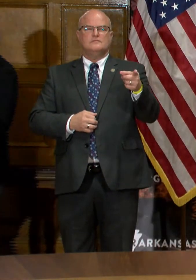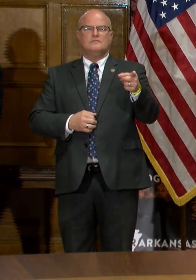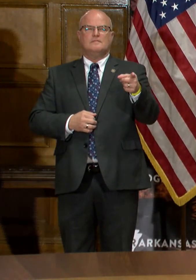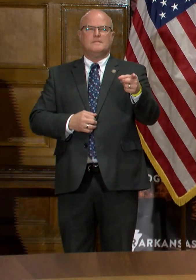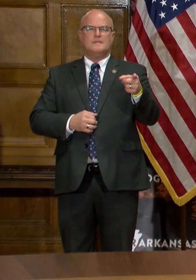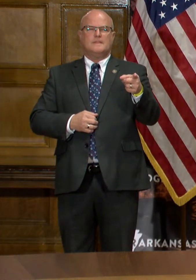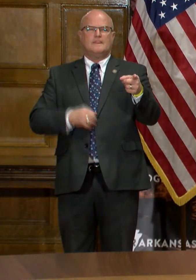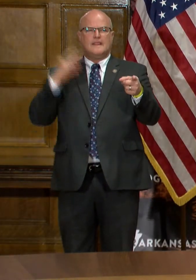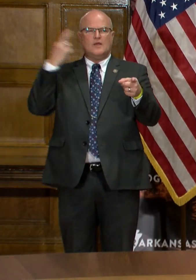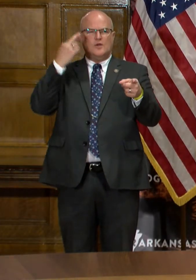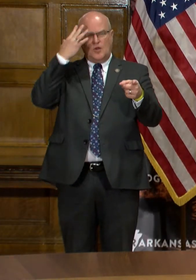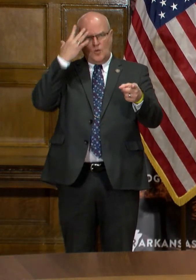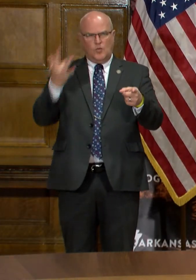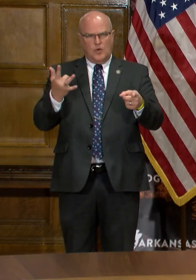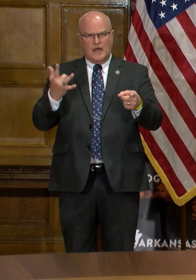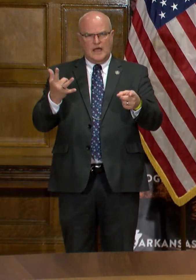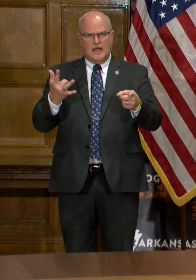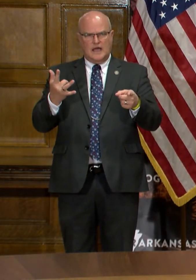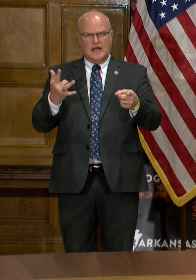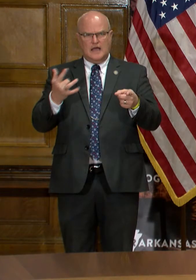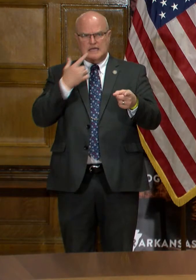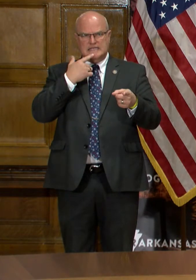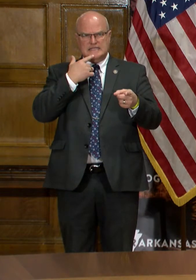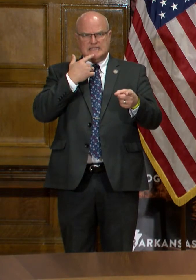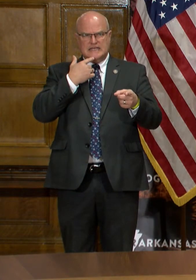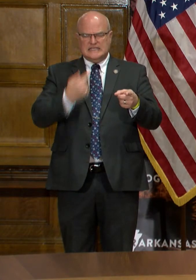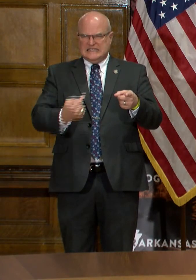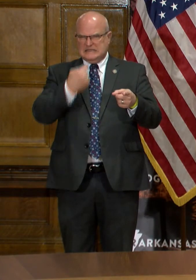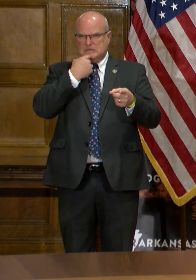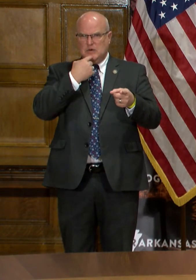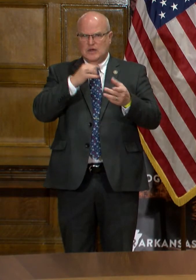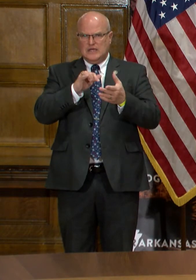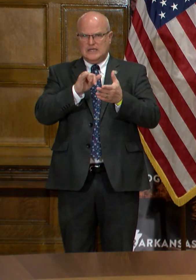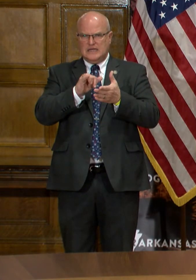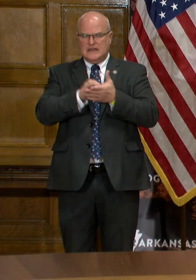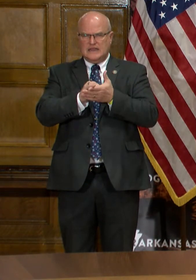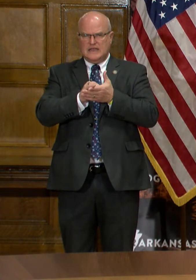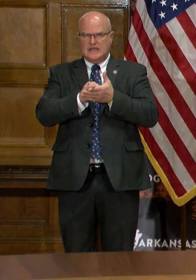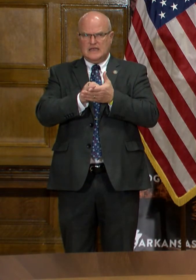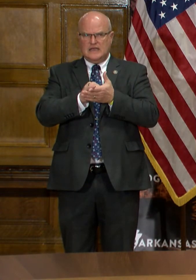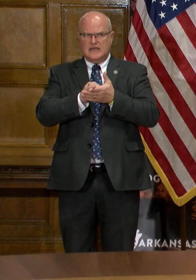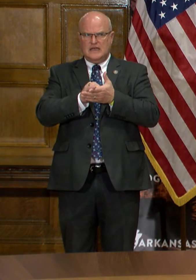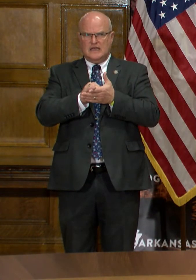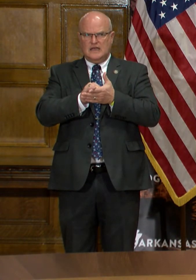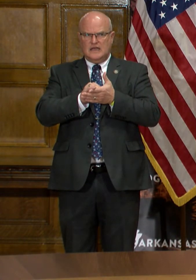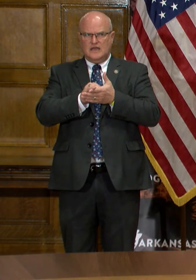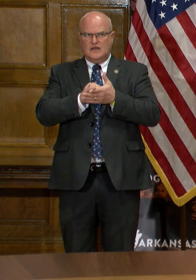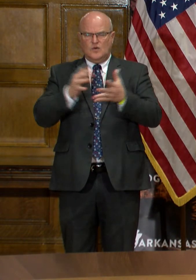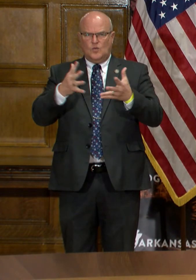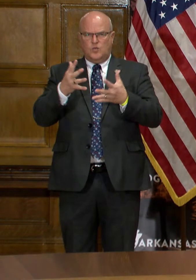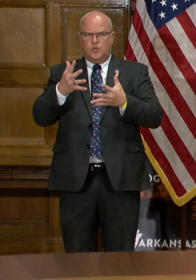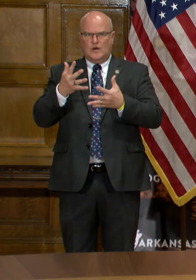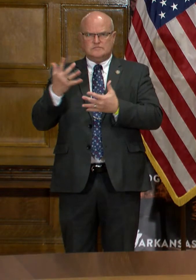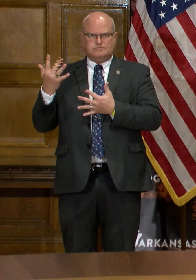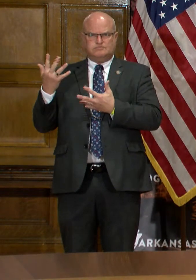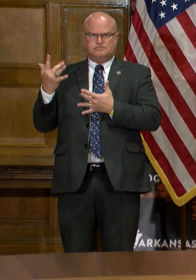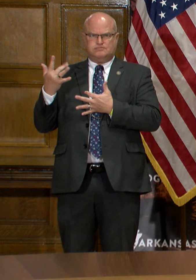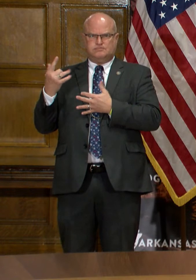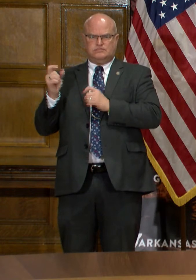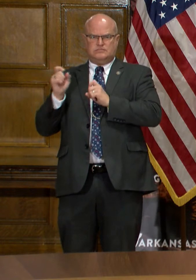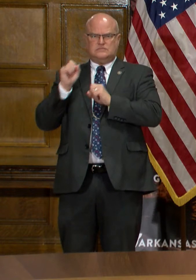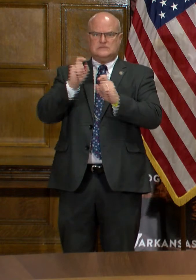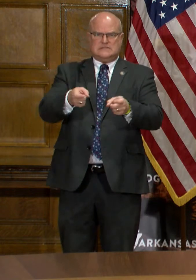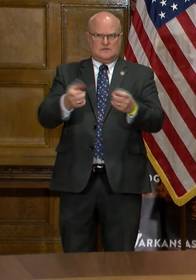What's the reason for the, like you said, you're disappointed in the pace of the, do you know what the holdup is? Like what's causing the